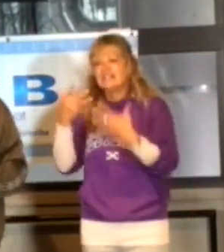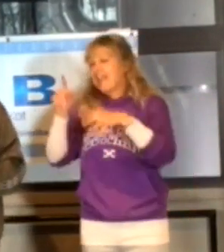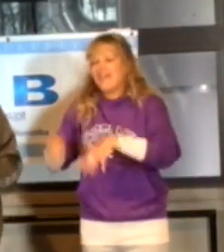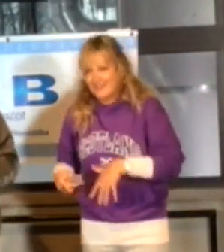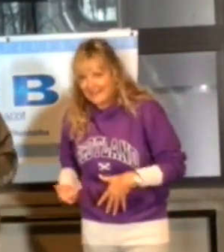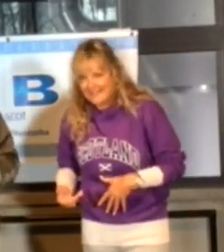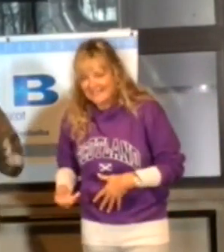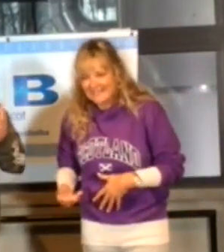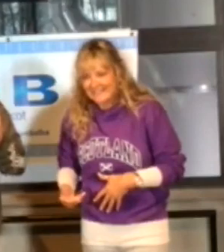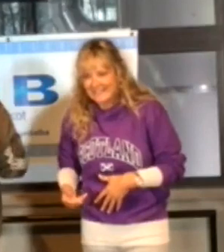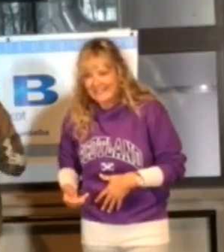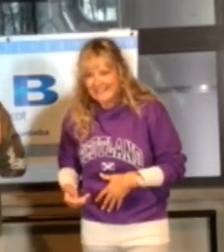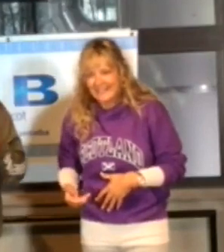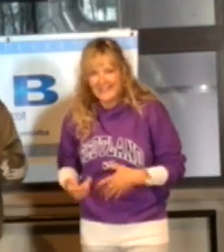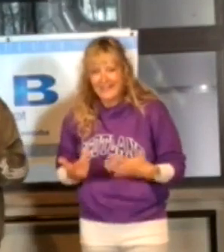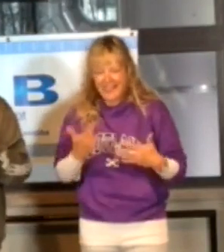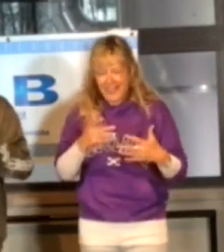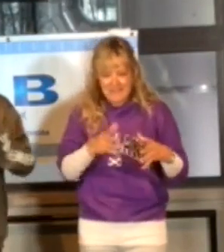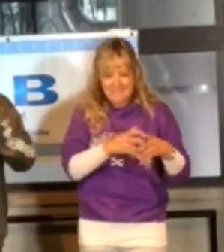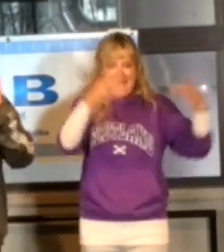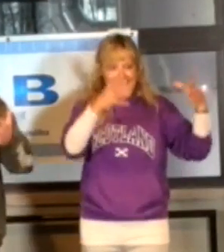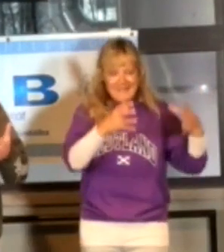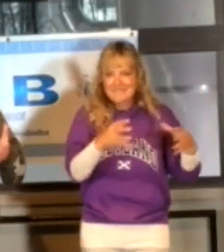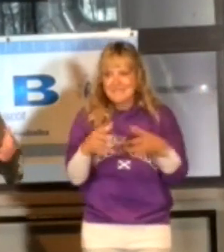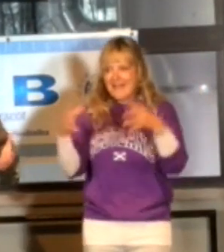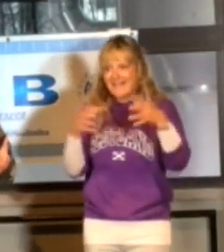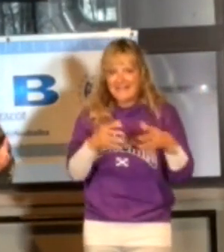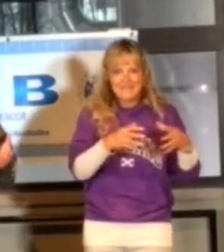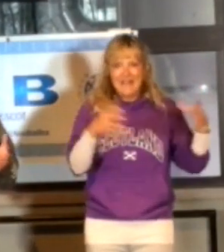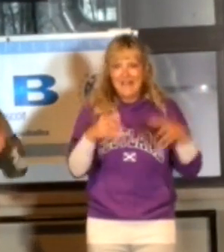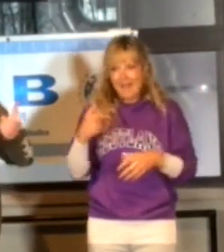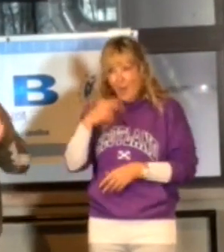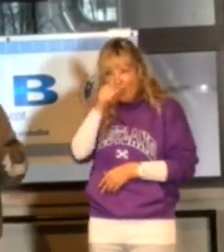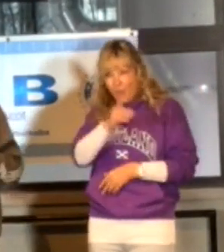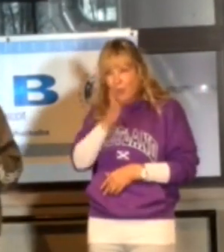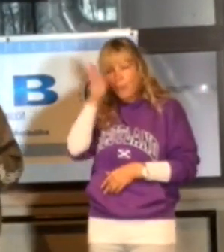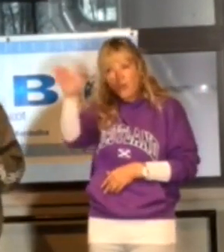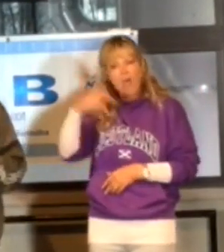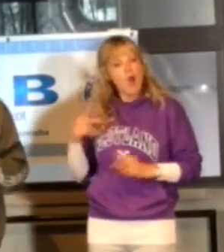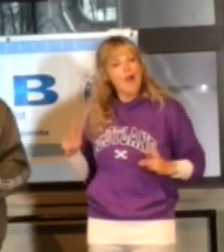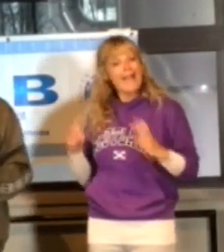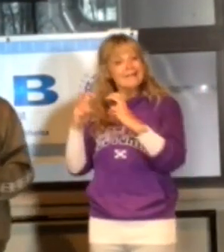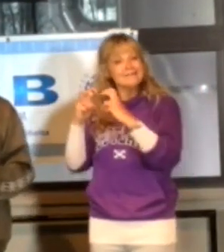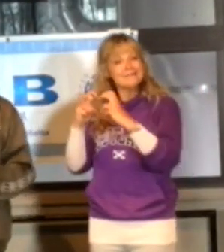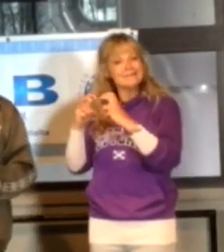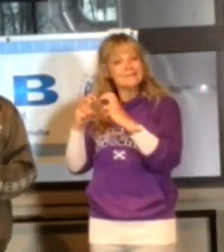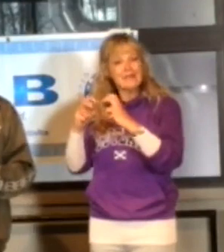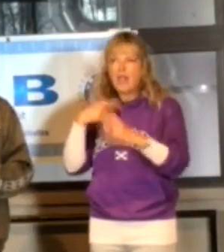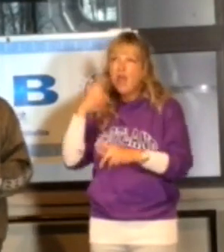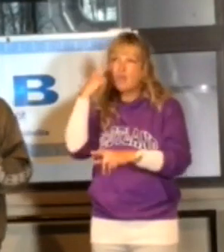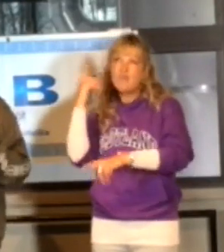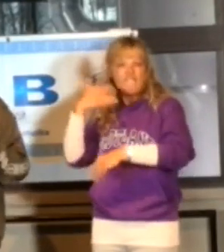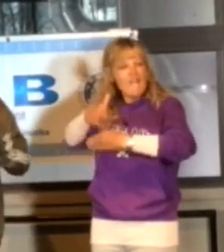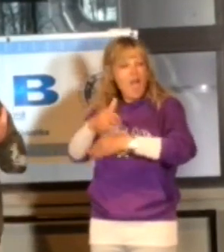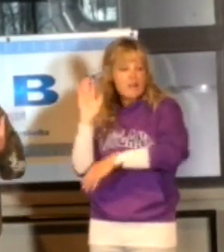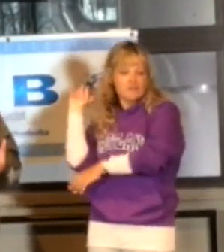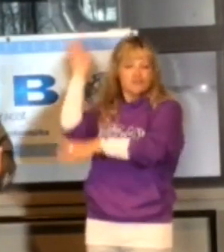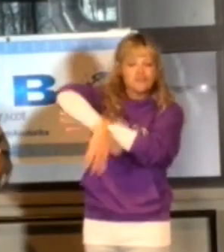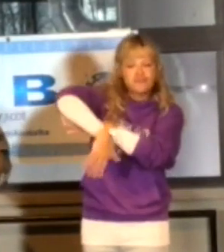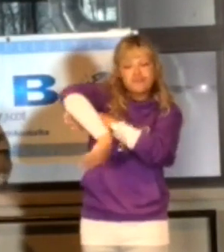people came to march on Edward I's castle, Norman Castle, and to reclaim the castle and to drape our flags over it. So things